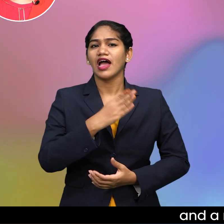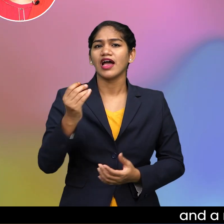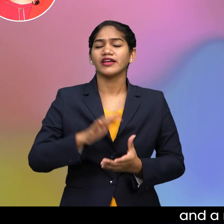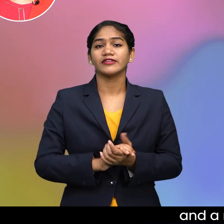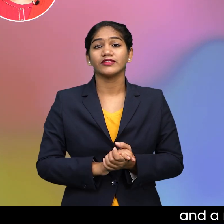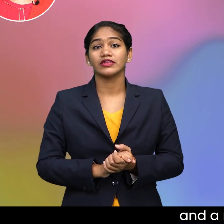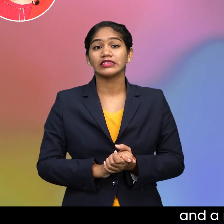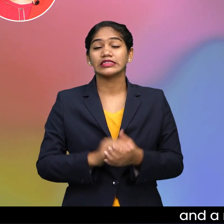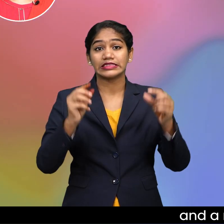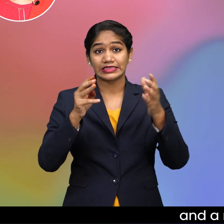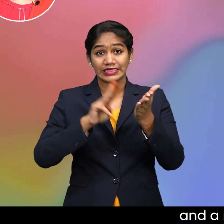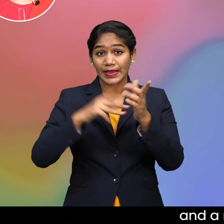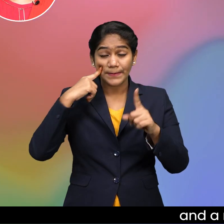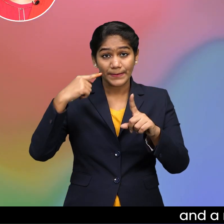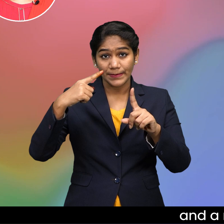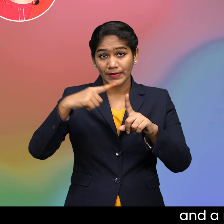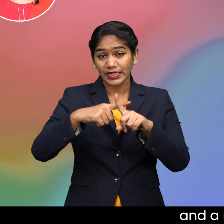and a mixed neuron